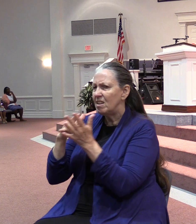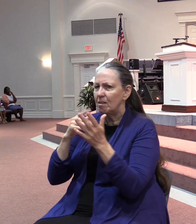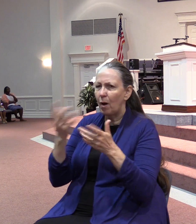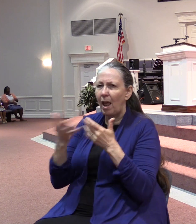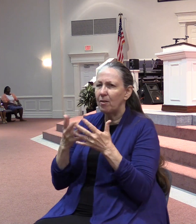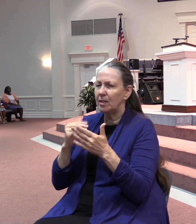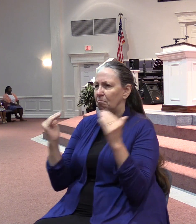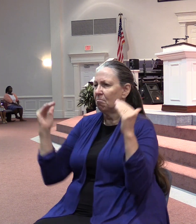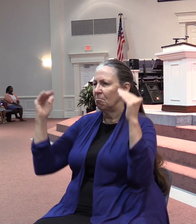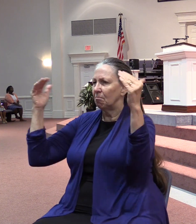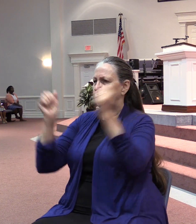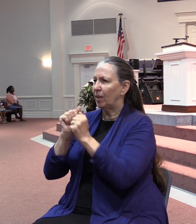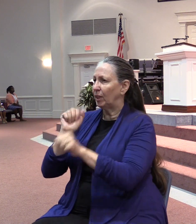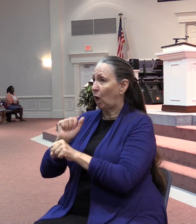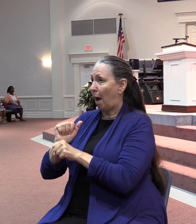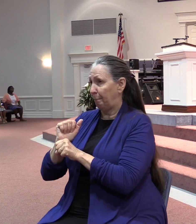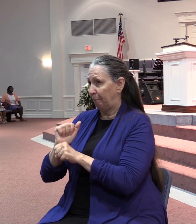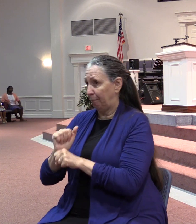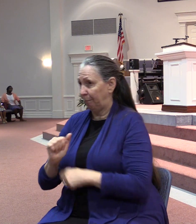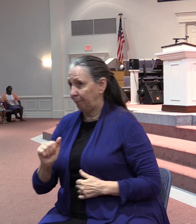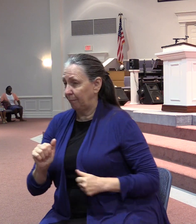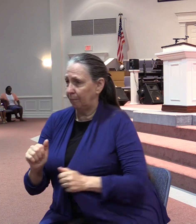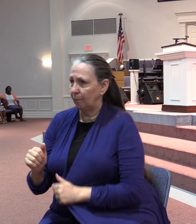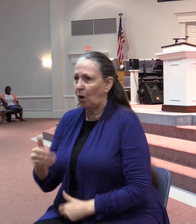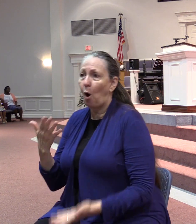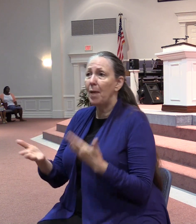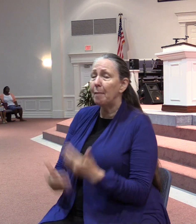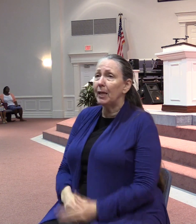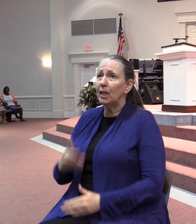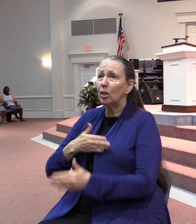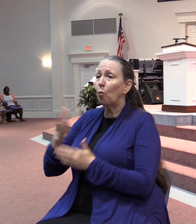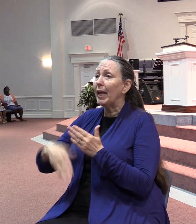Amen. It may be just the weekend getaways.